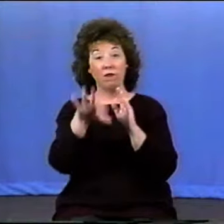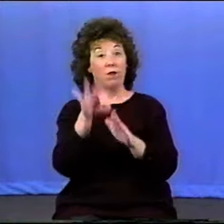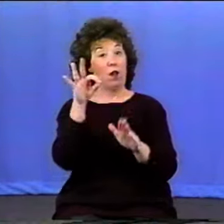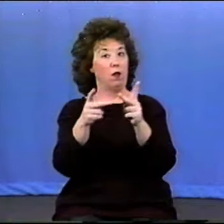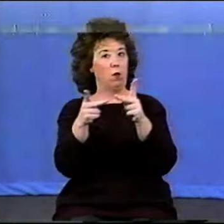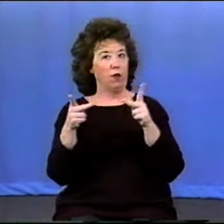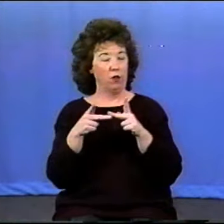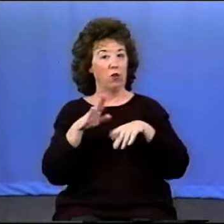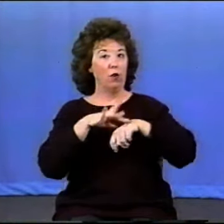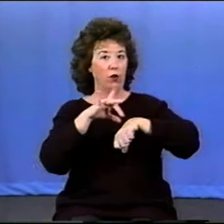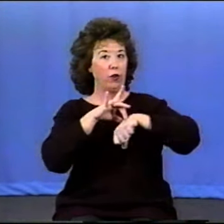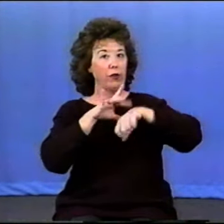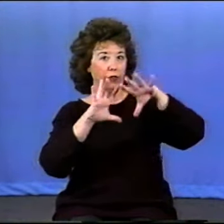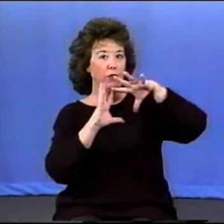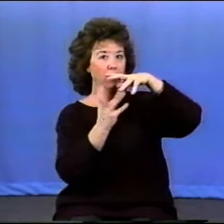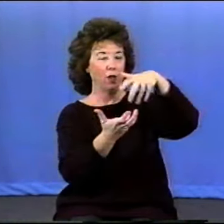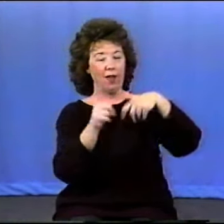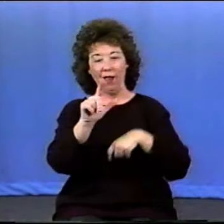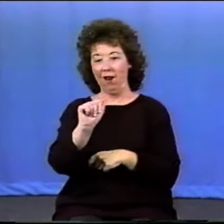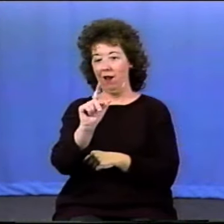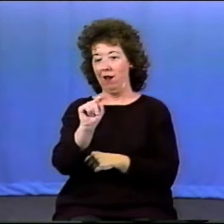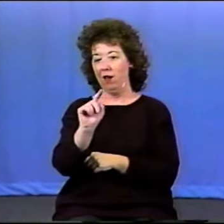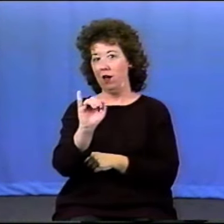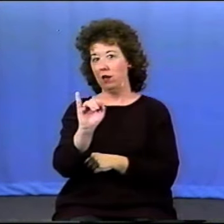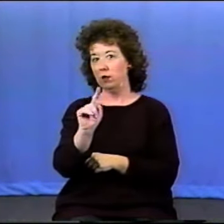for looking at things on the Earth's surface. So that's fine.